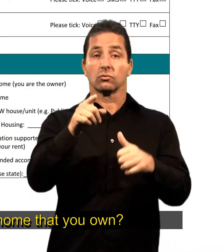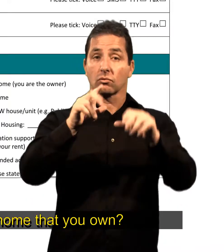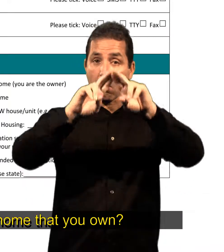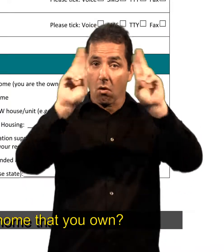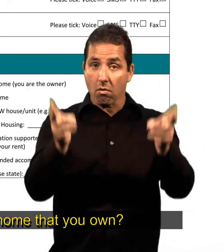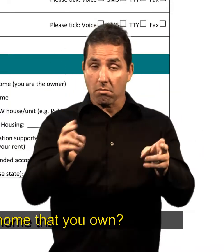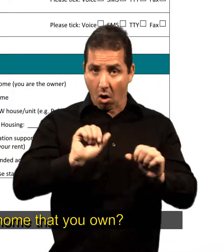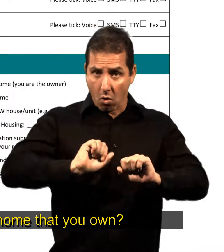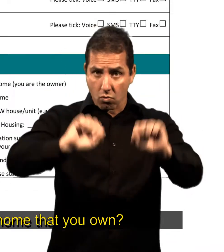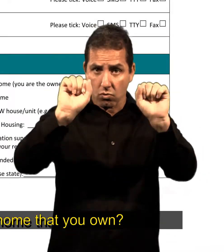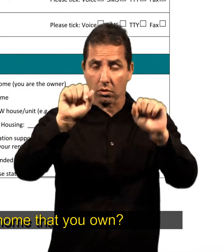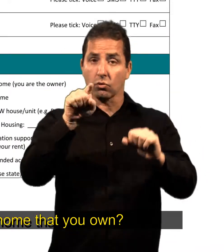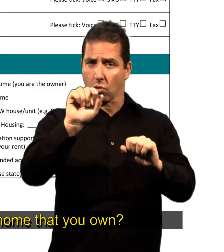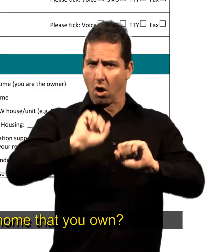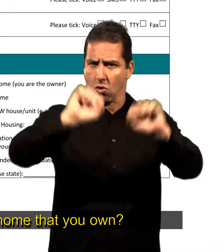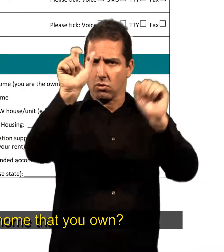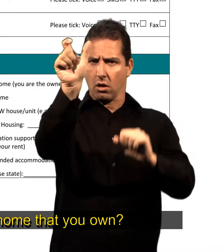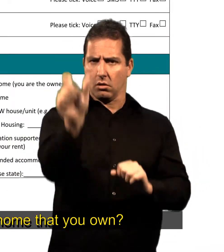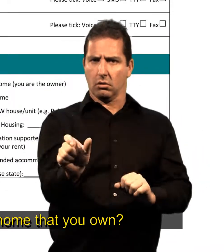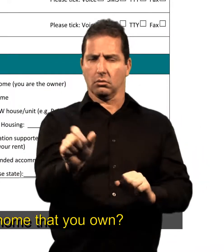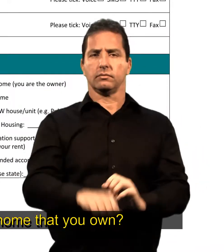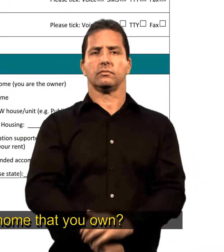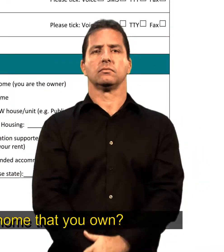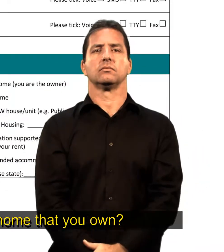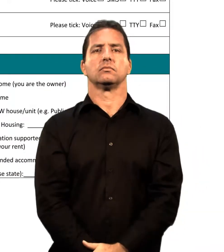Do you live in a home that you own?